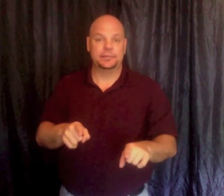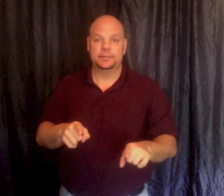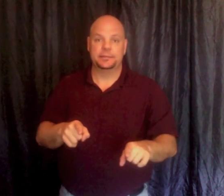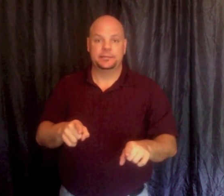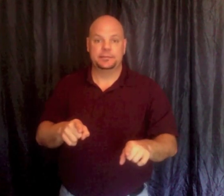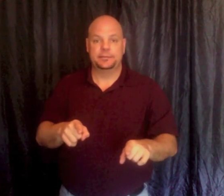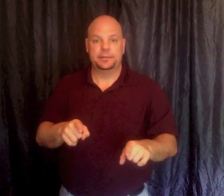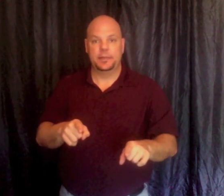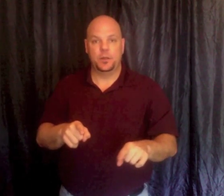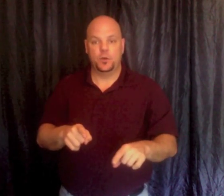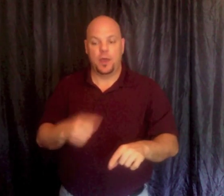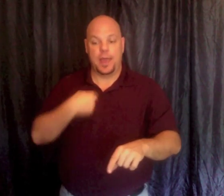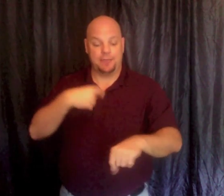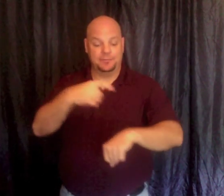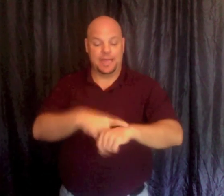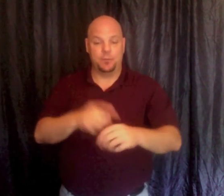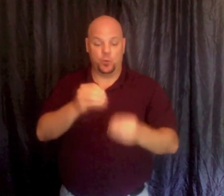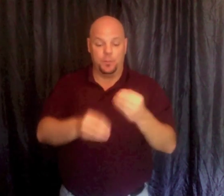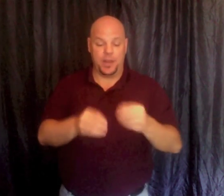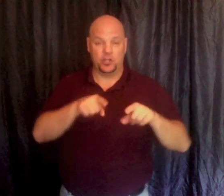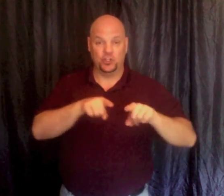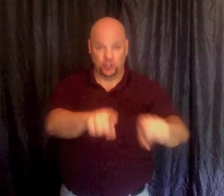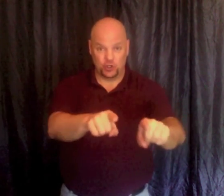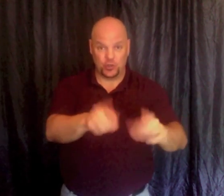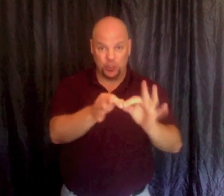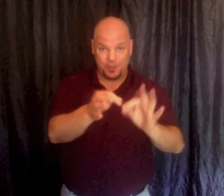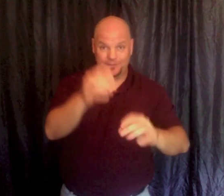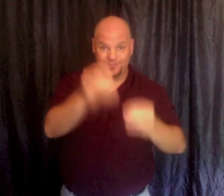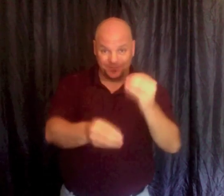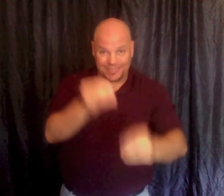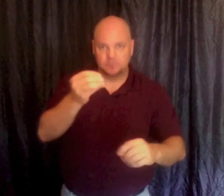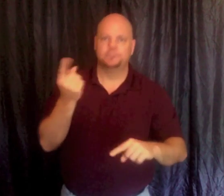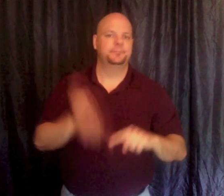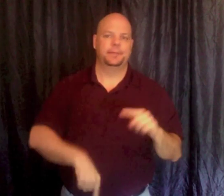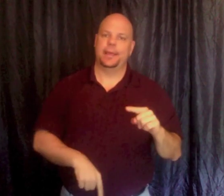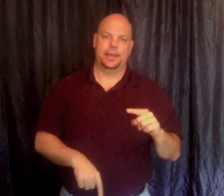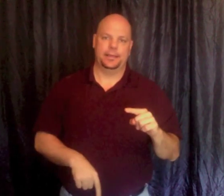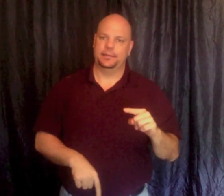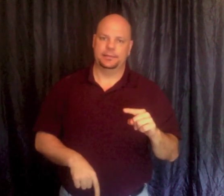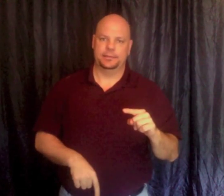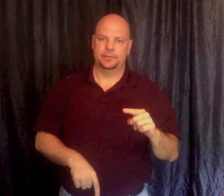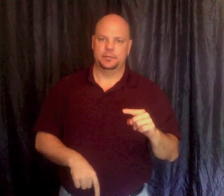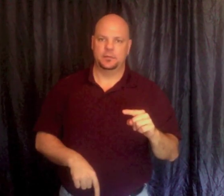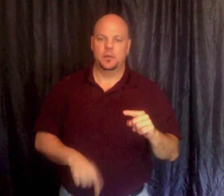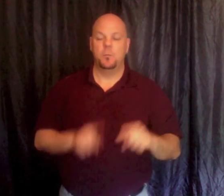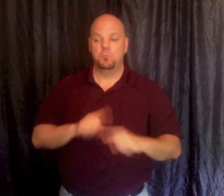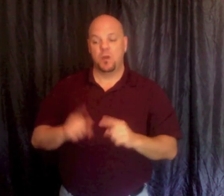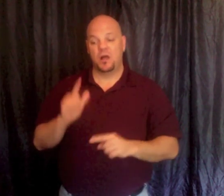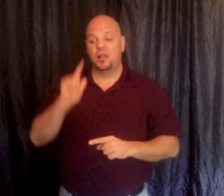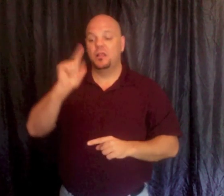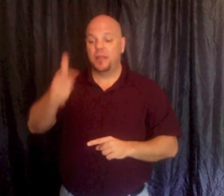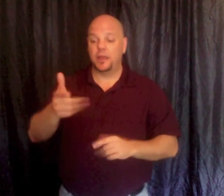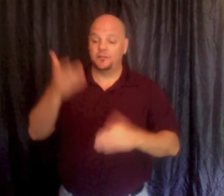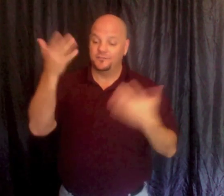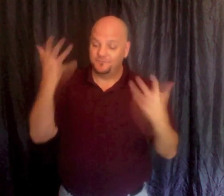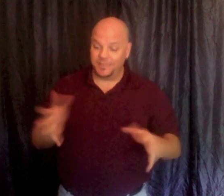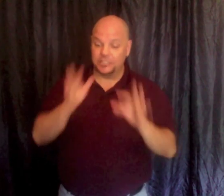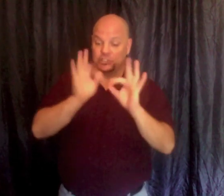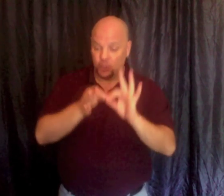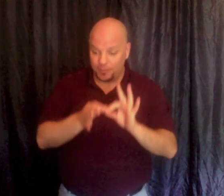time for repair, and you can't do it during the interpretation, sometimes you feel like after the interpretation is, oh, it's